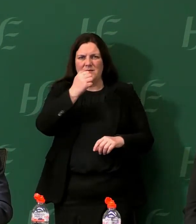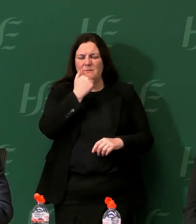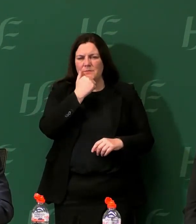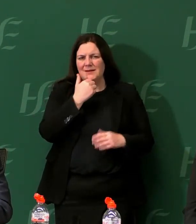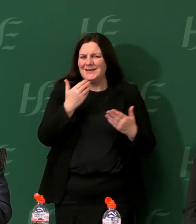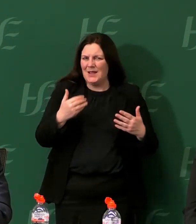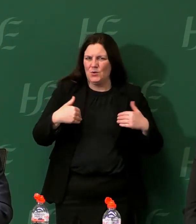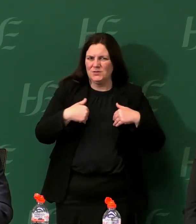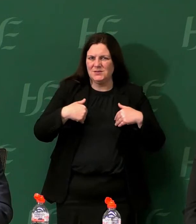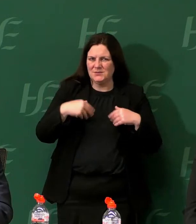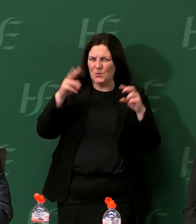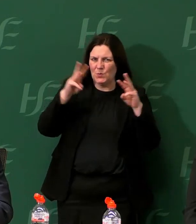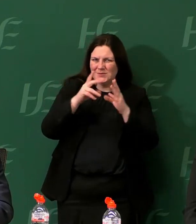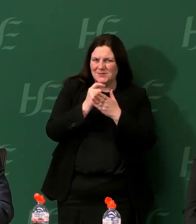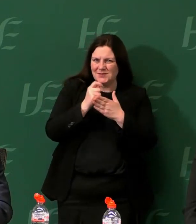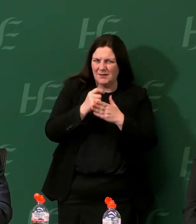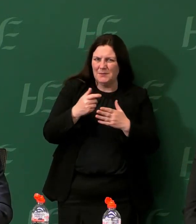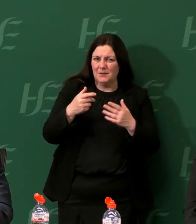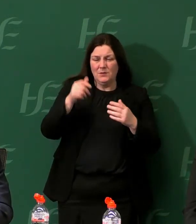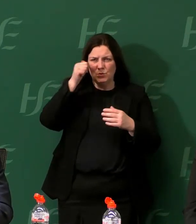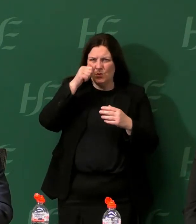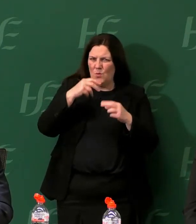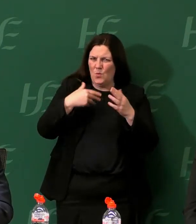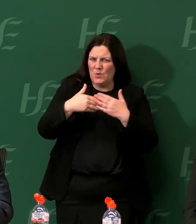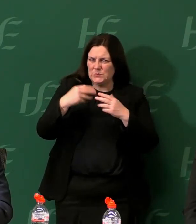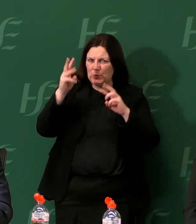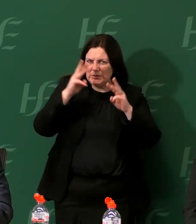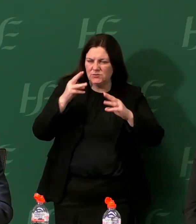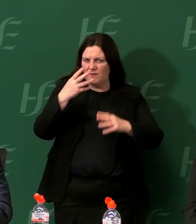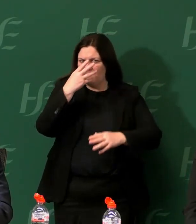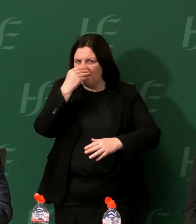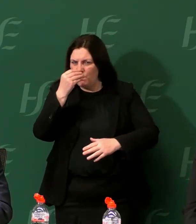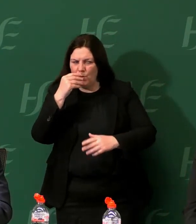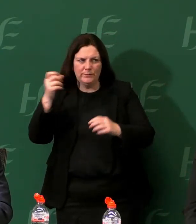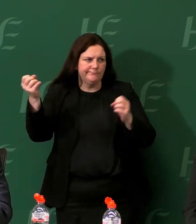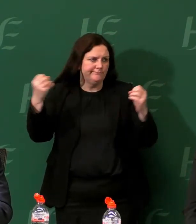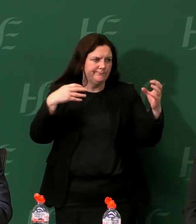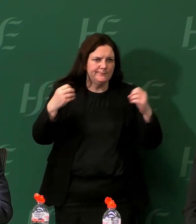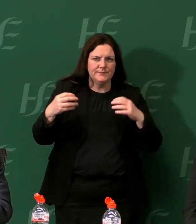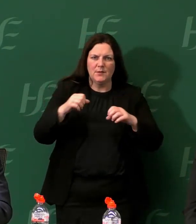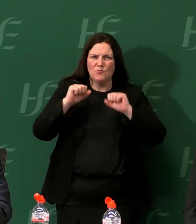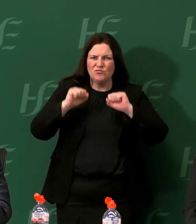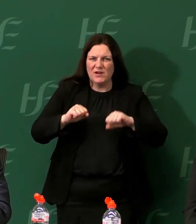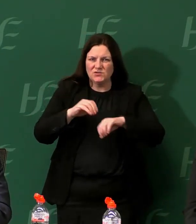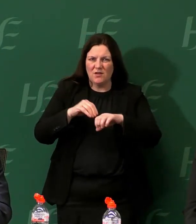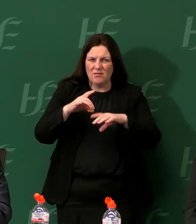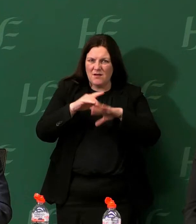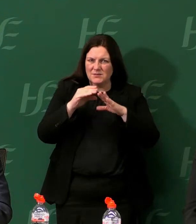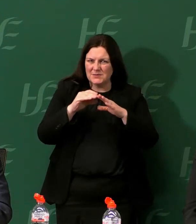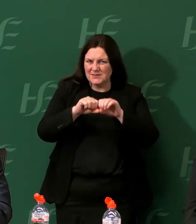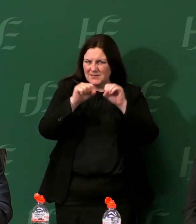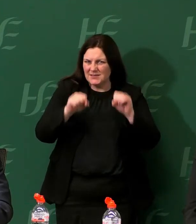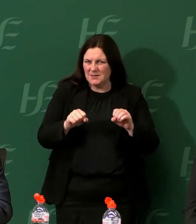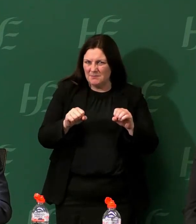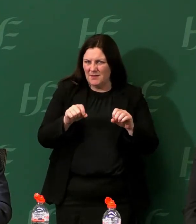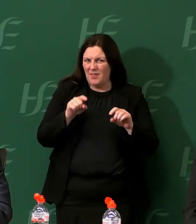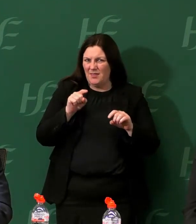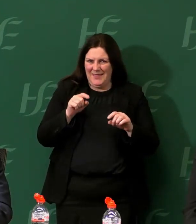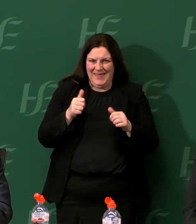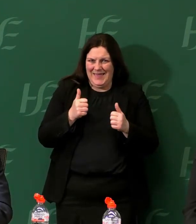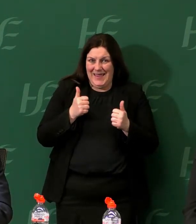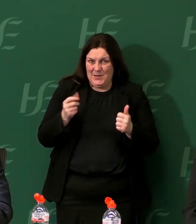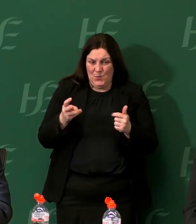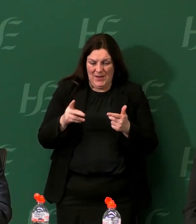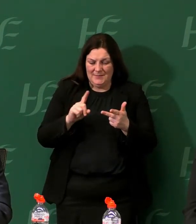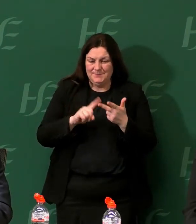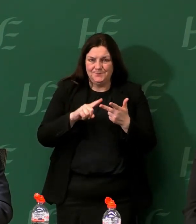heading into winter, obviously what winter brings and a flu season brings and the pressures that brings on the hospital system at those levels alone. And then